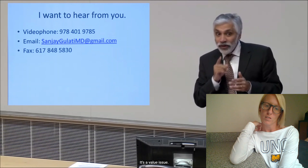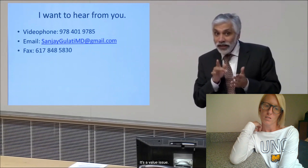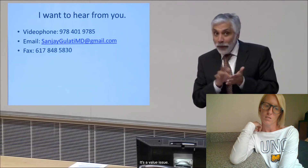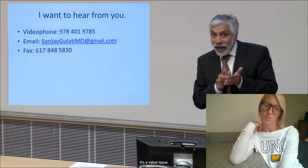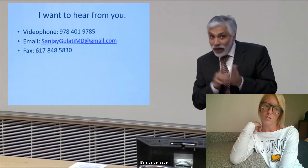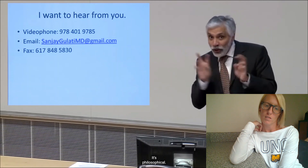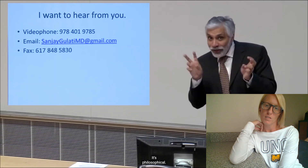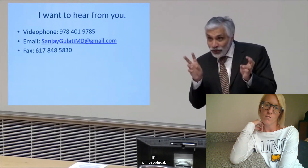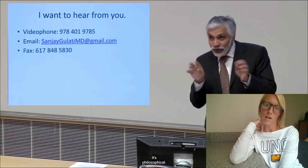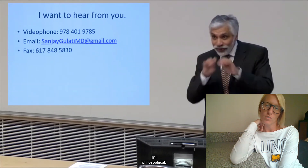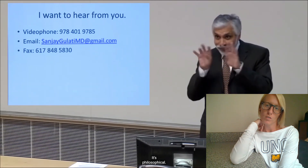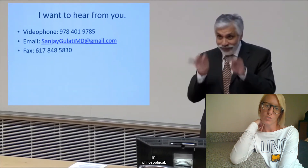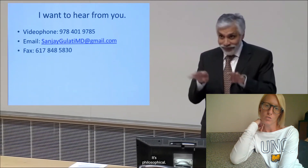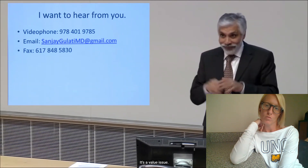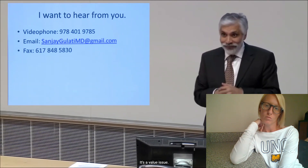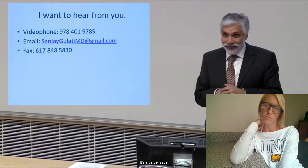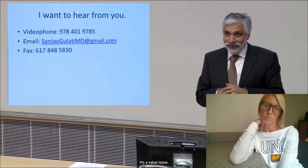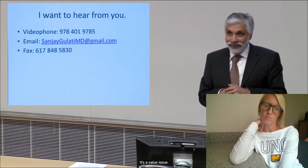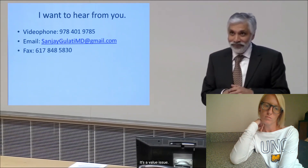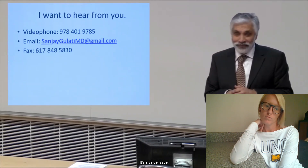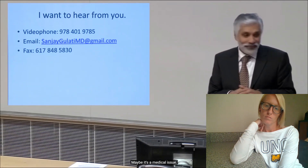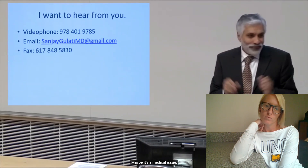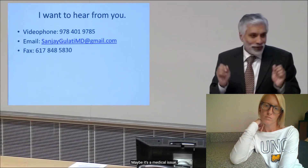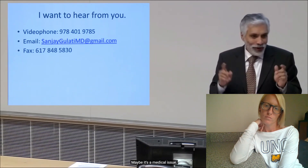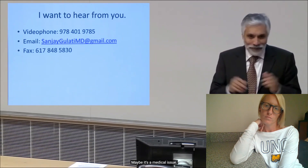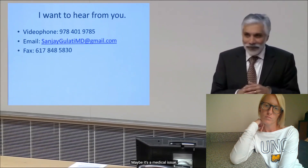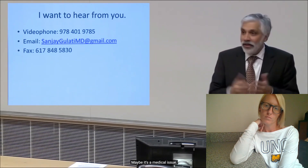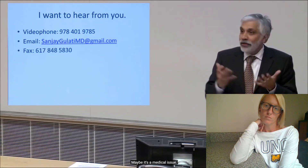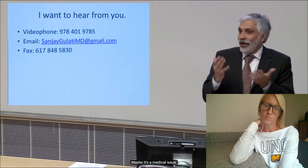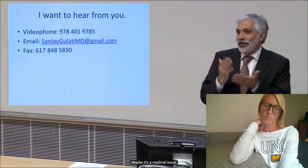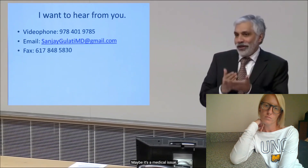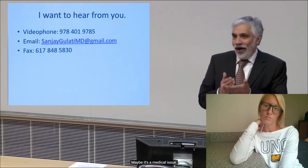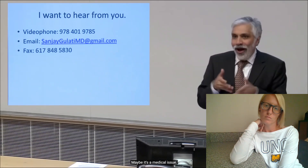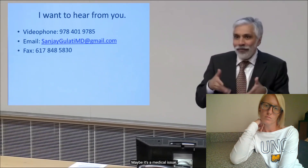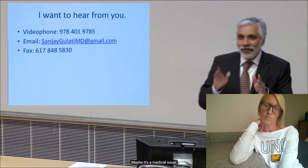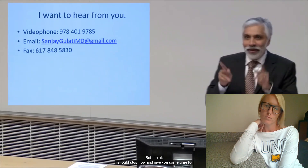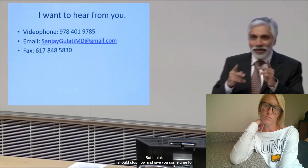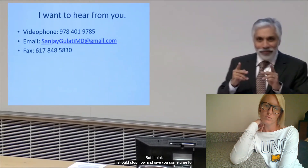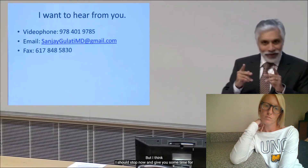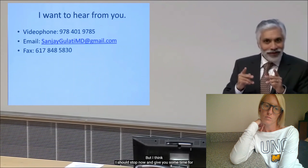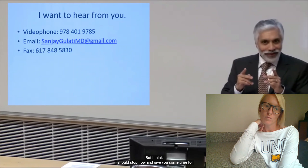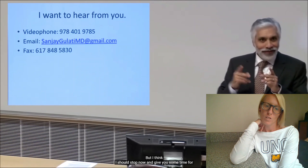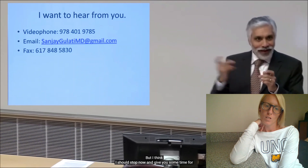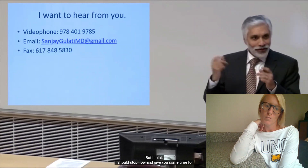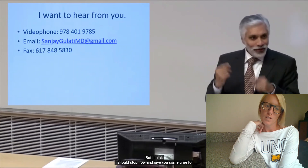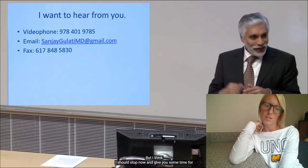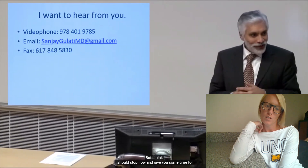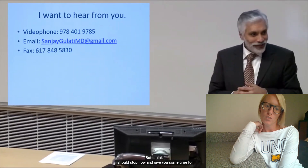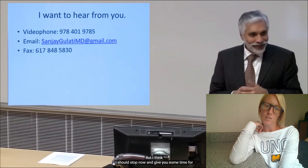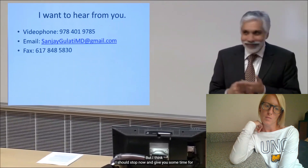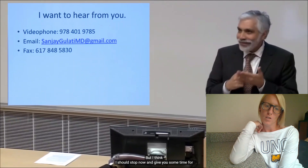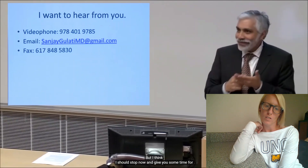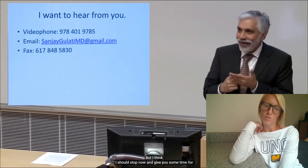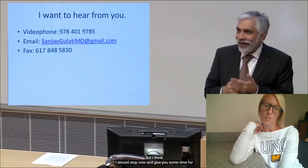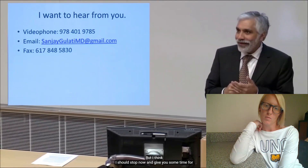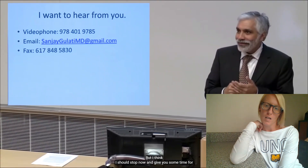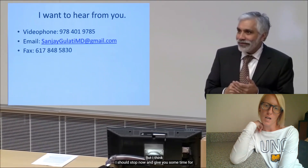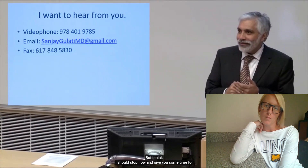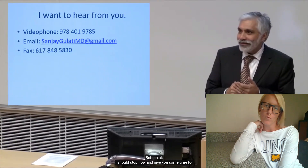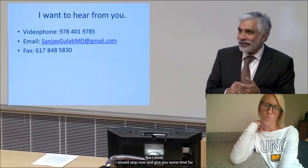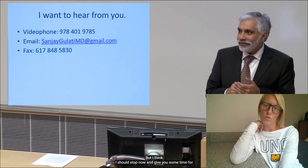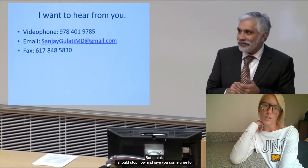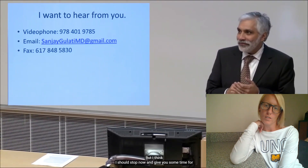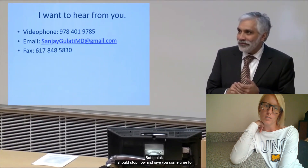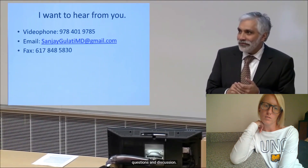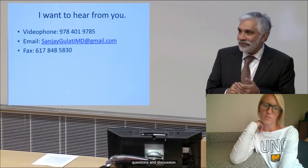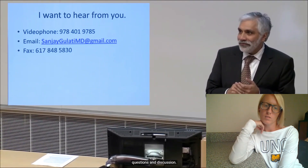value philosophy. issue. It's value philosophical. It's a value issue. Maybe it's a medical issue. But I think So I should stop now and give you time